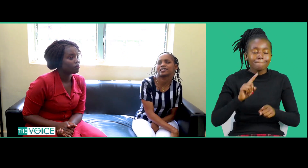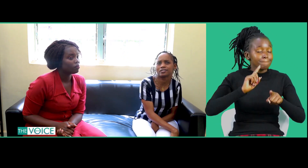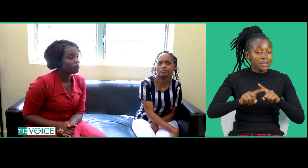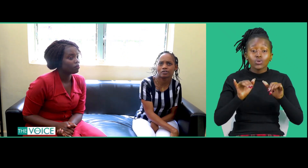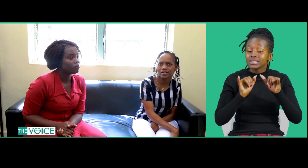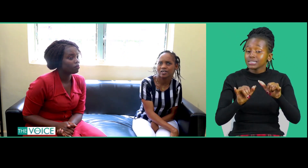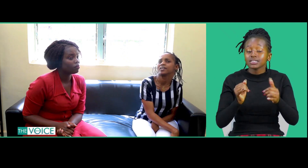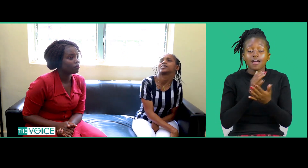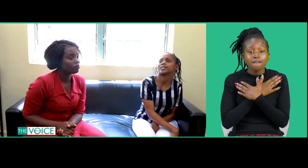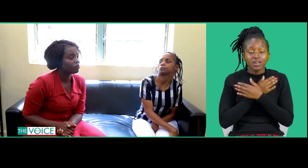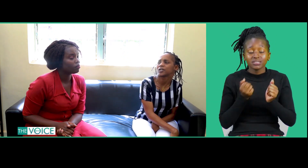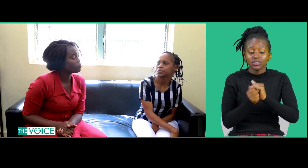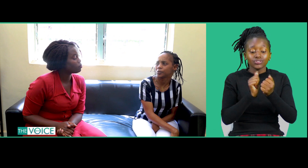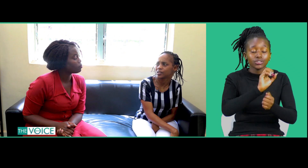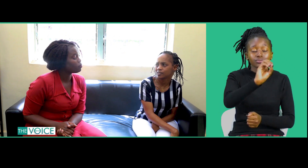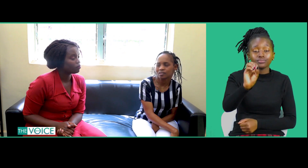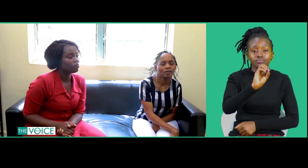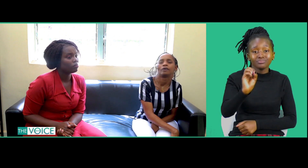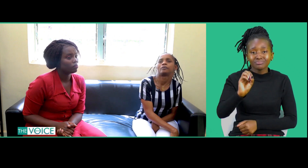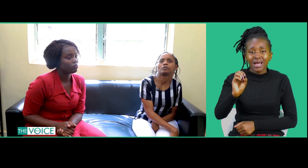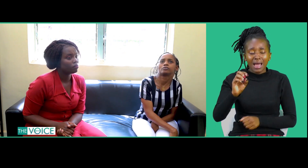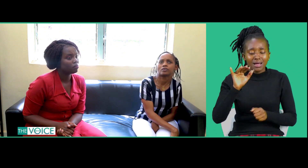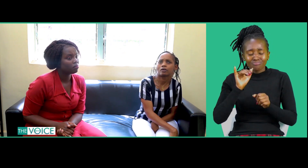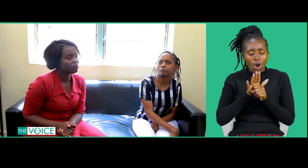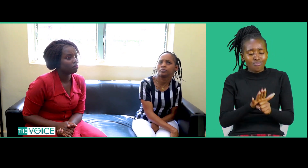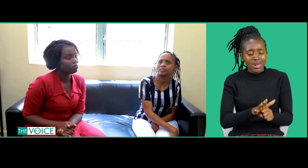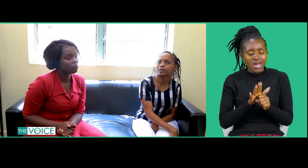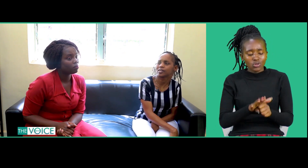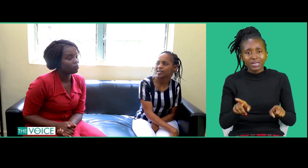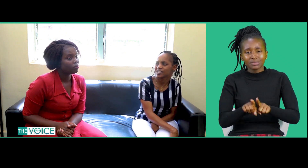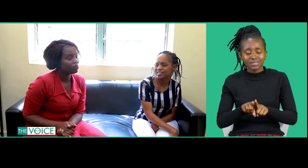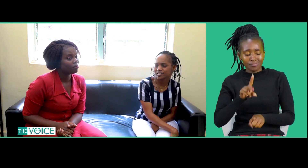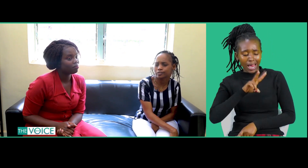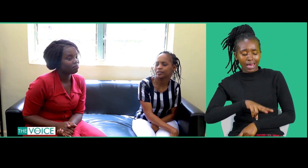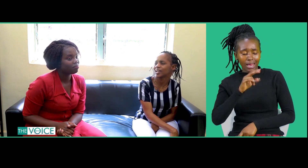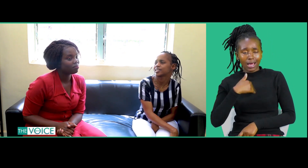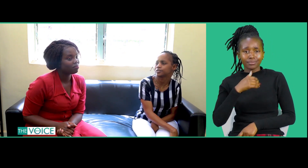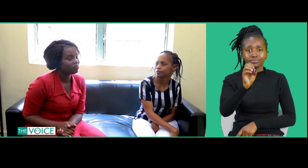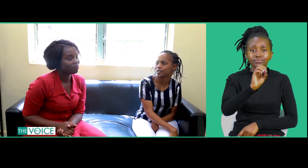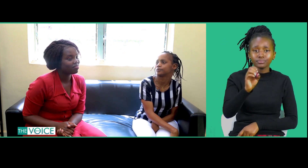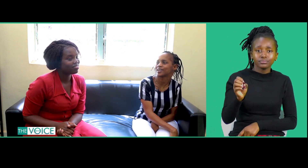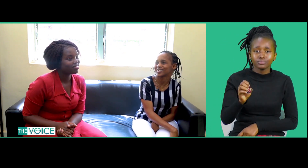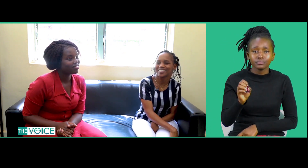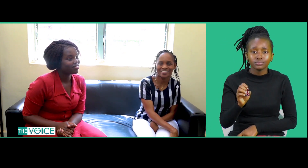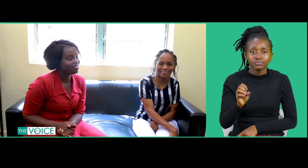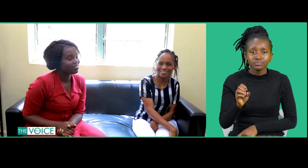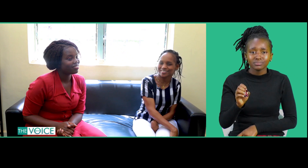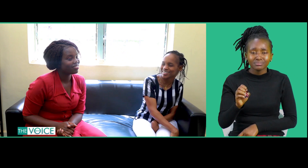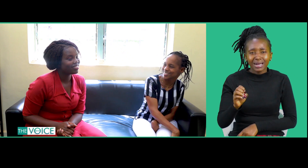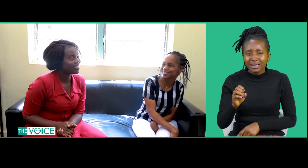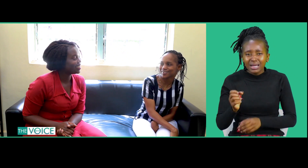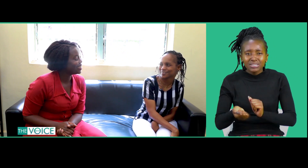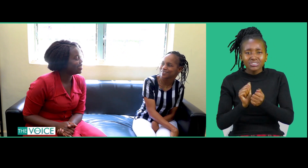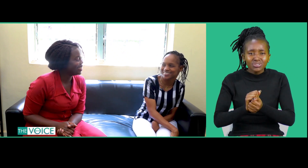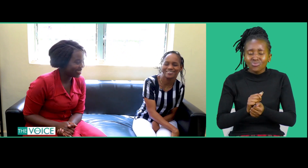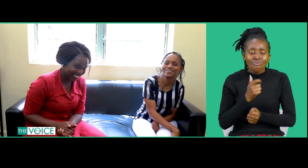and they did not despise me. Although, you know, the community, they are just looking at you and wonder, hey, now,